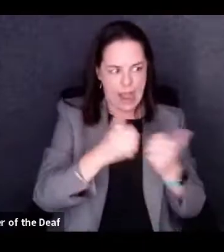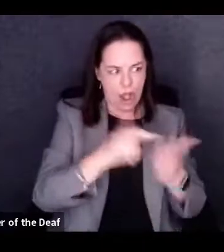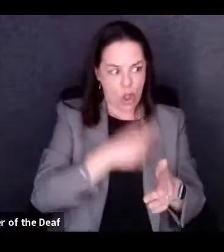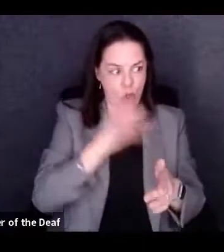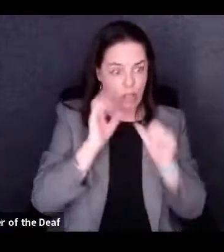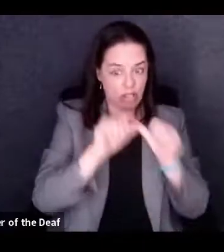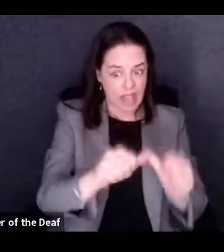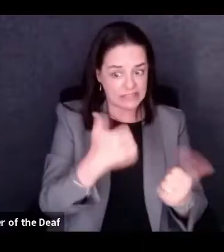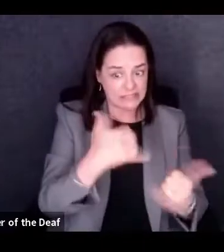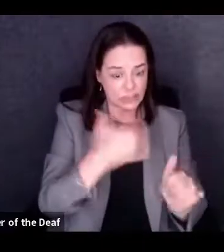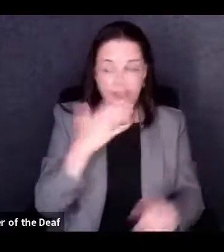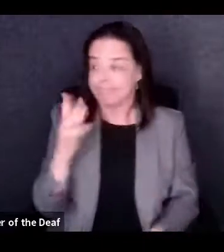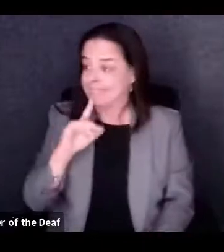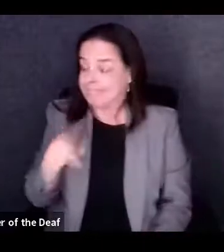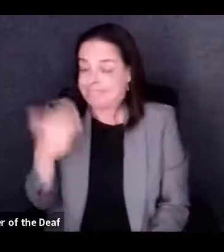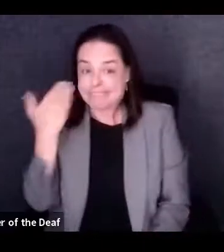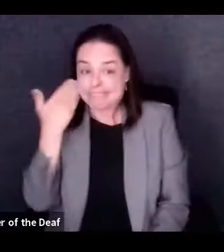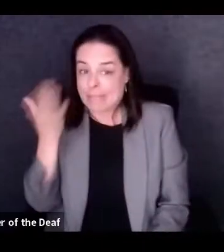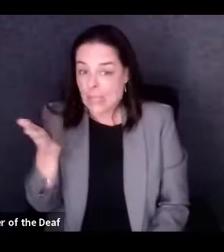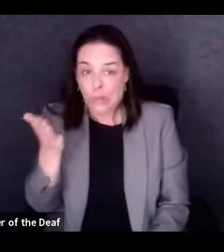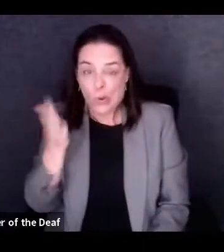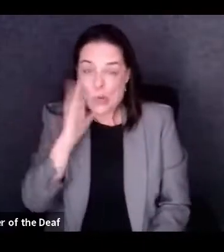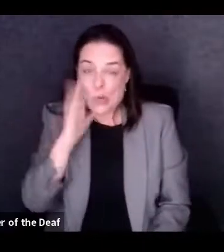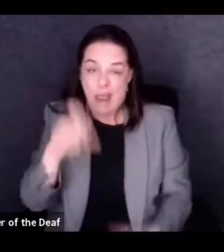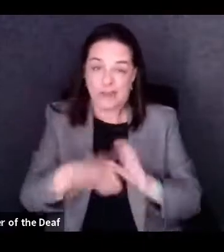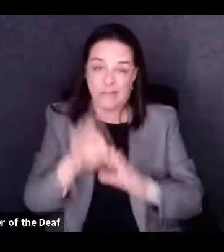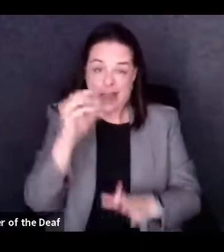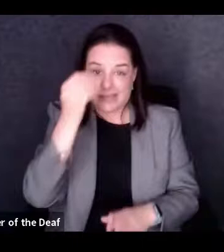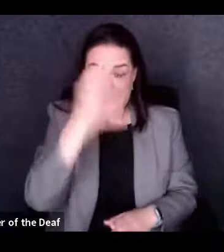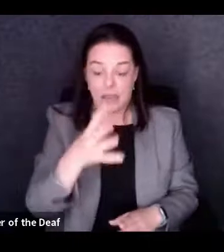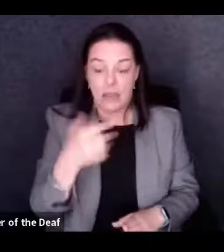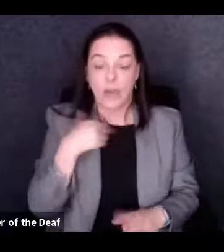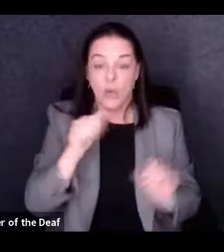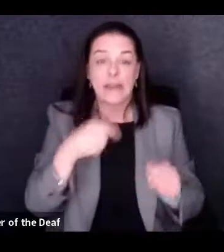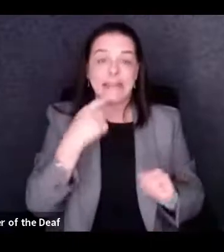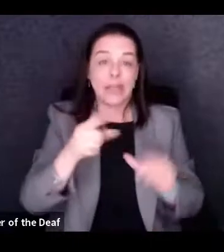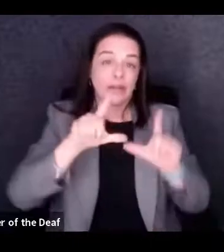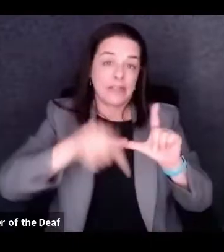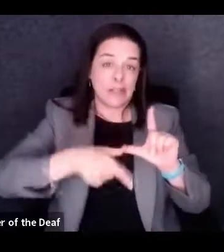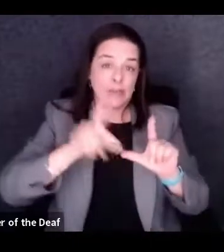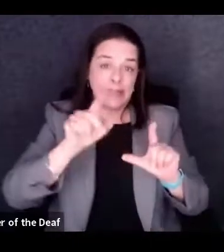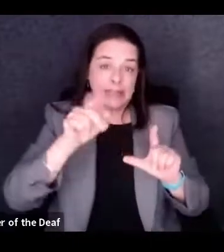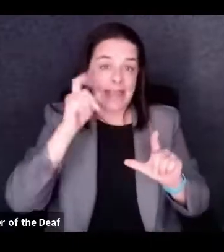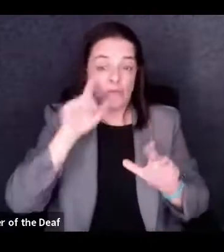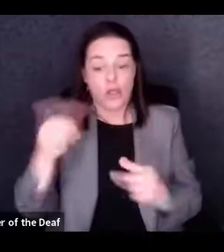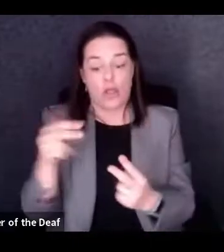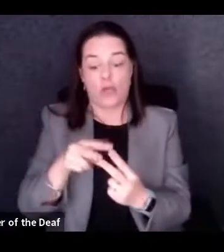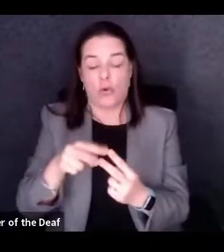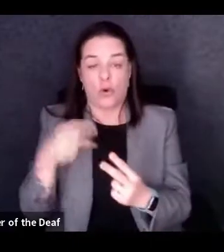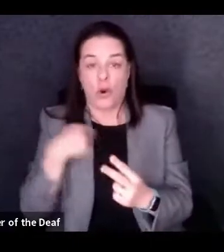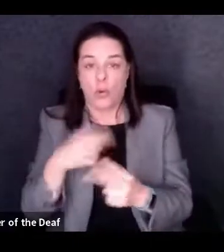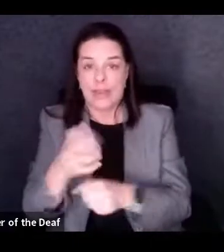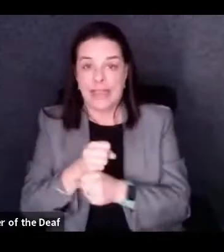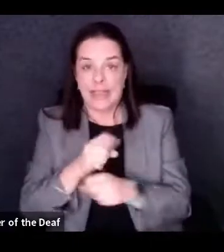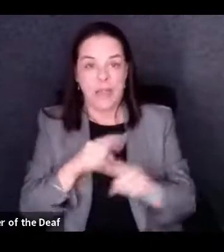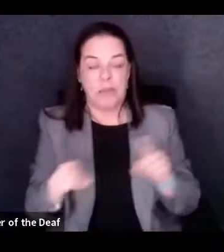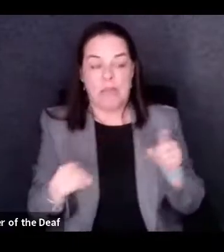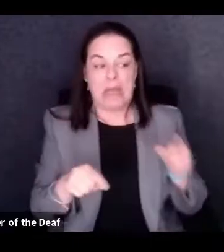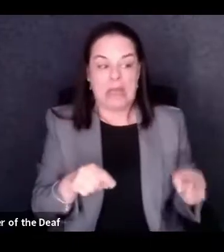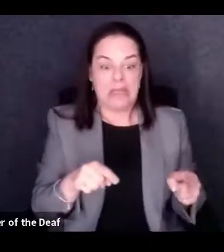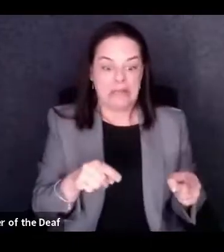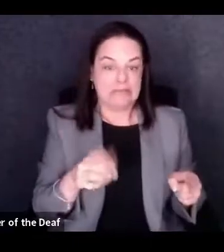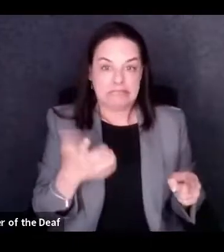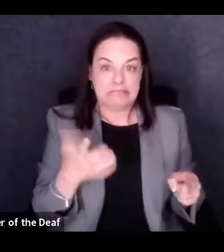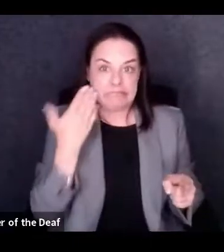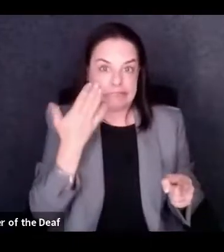not know the answer to that, and we will have to get back with you. We can tell you what the expiration date is for the ones that we've received, but I